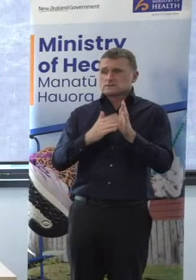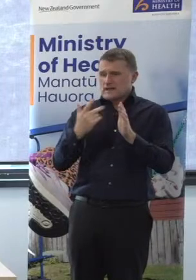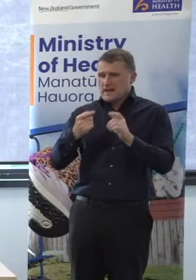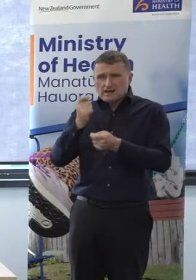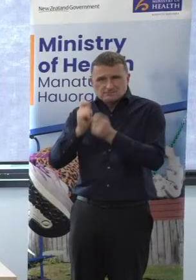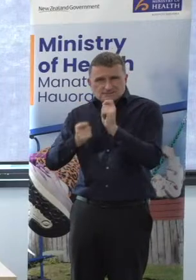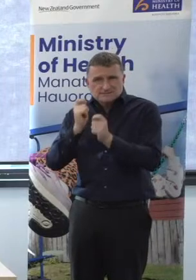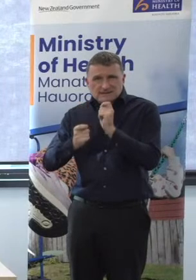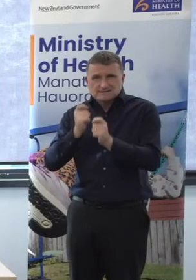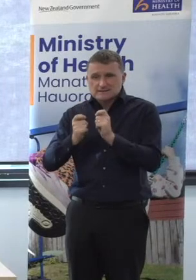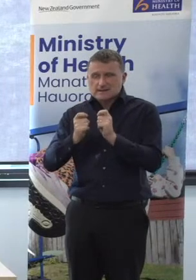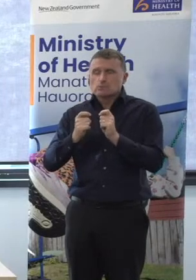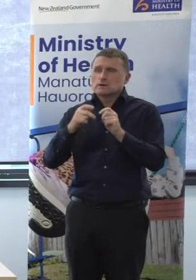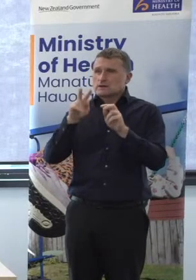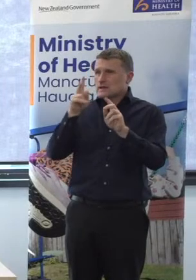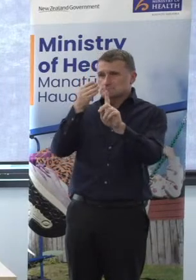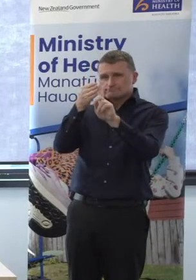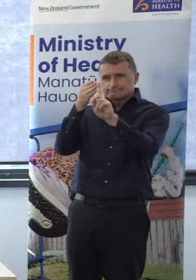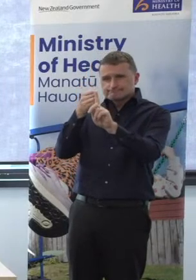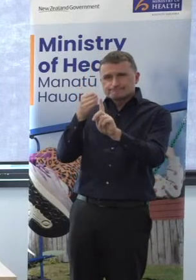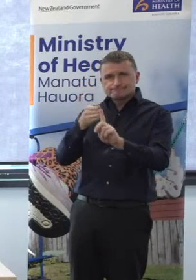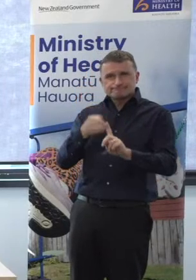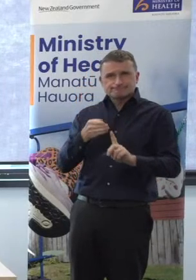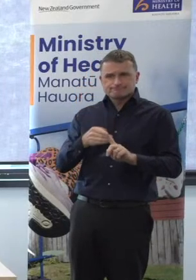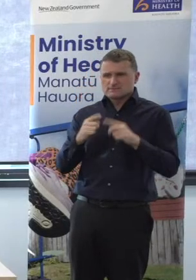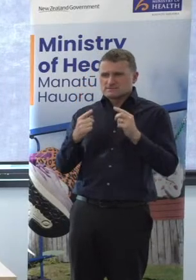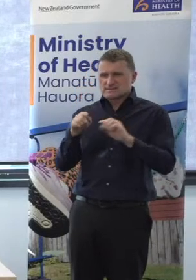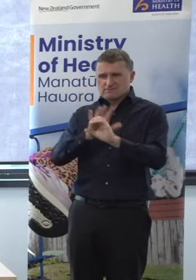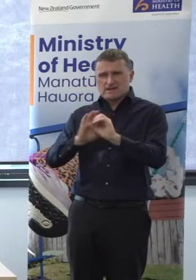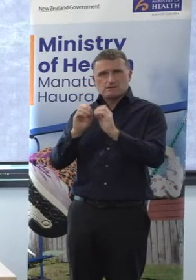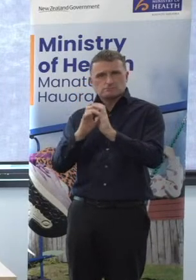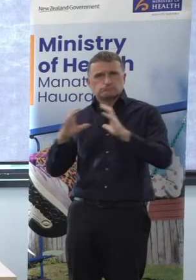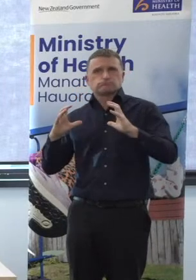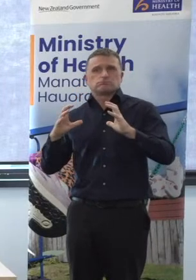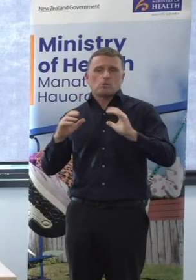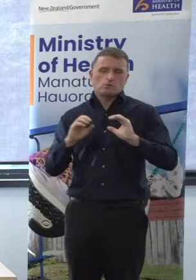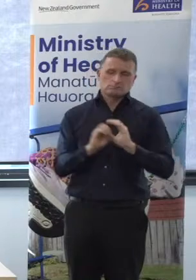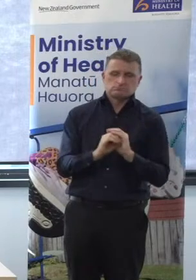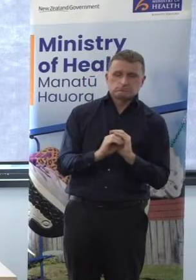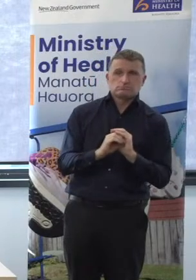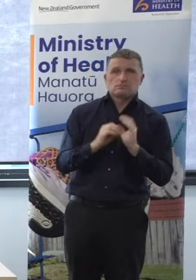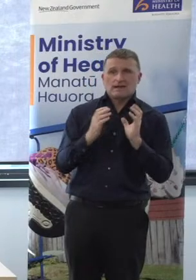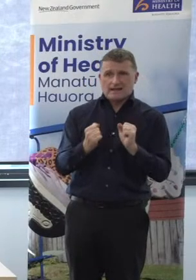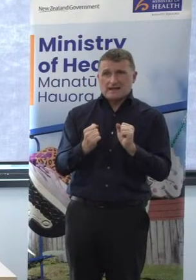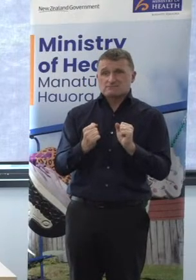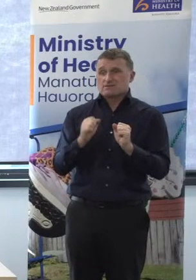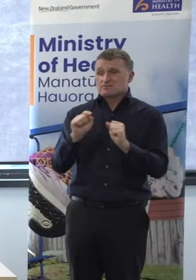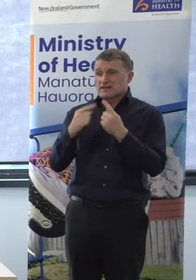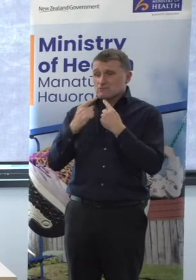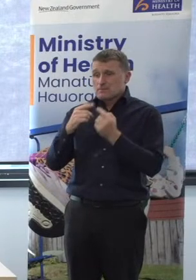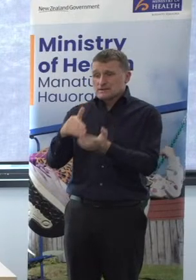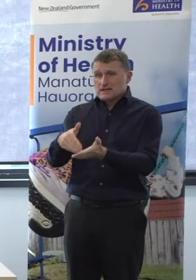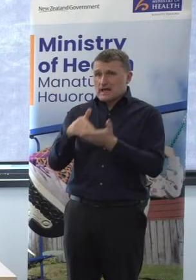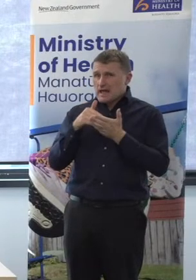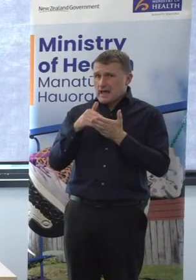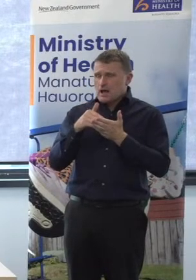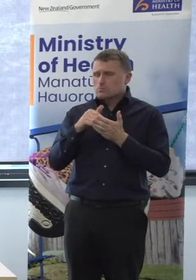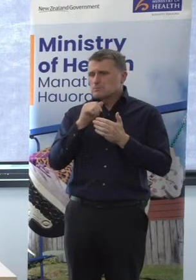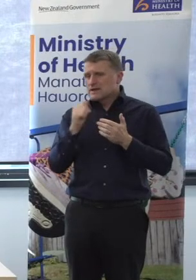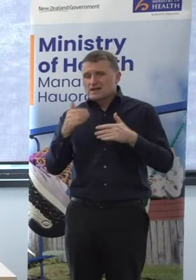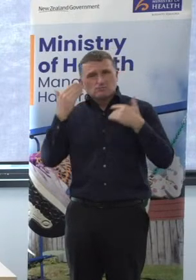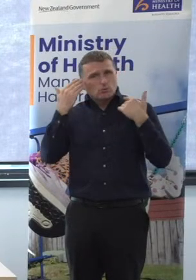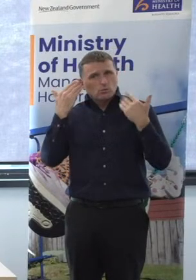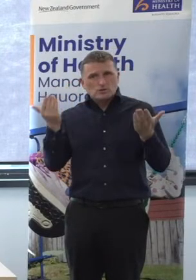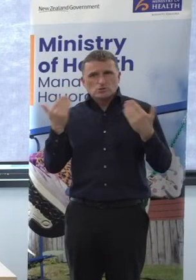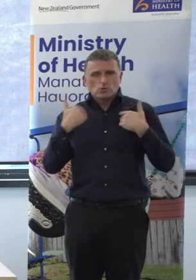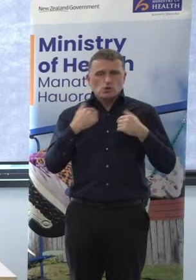of COVID-19 in particular areas. And this information can also help us to monitor if there are any undetected levels of